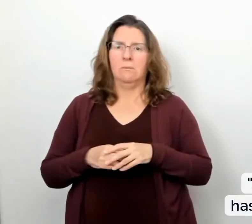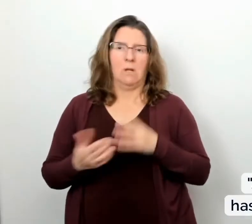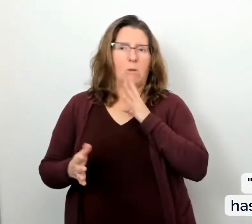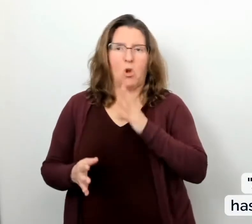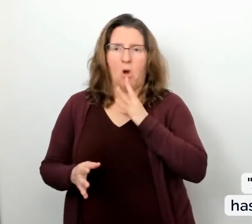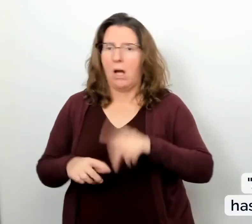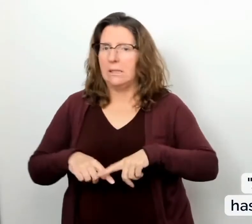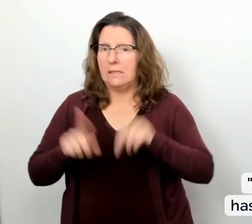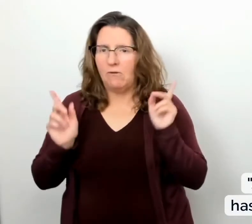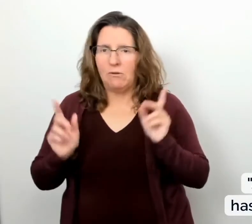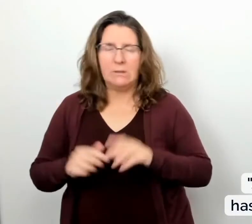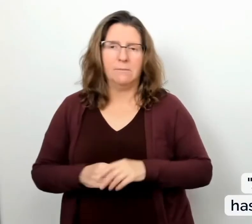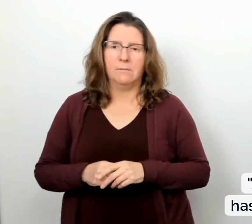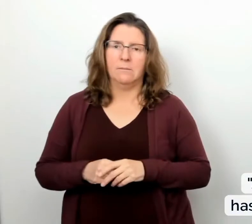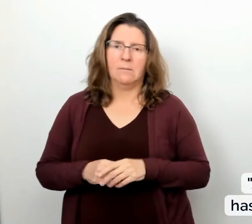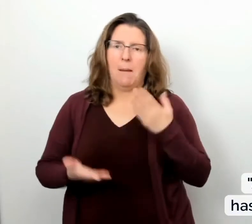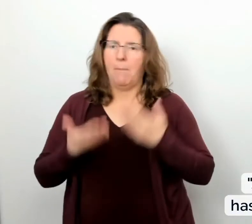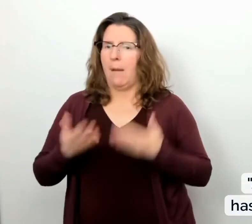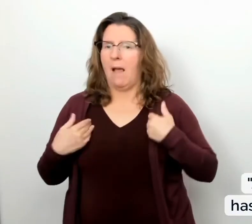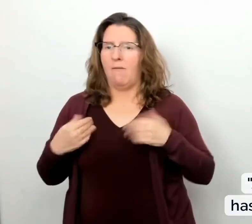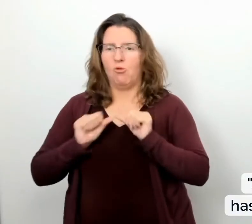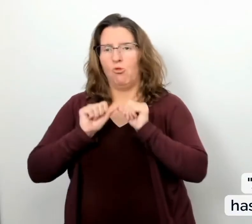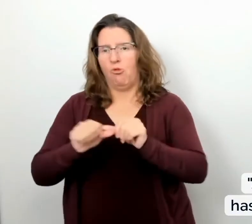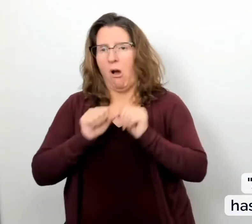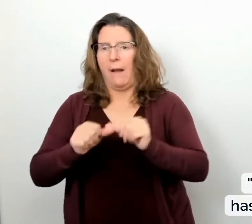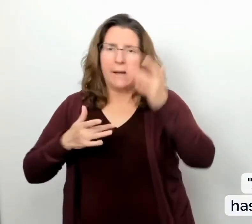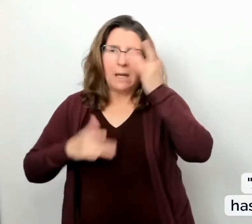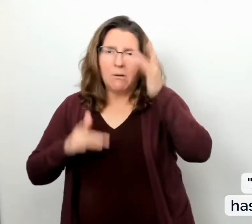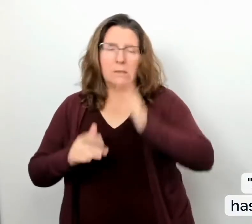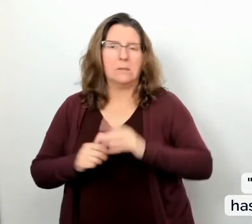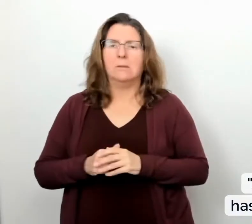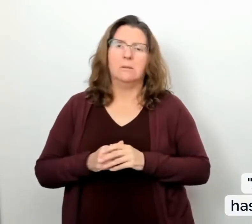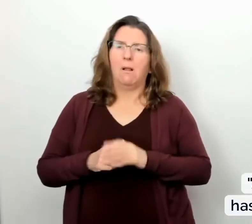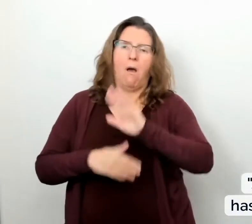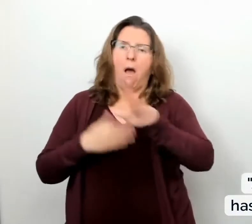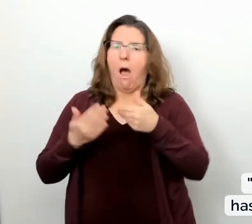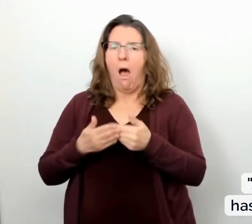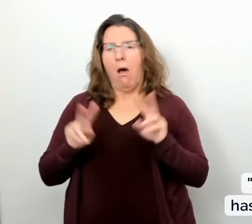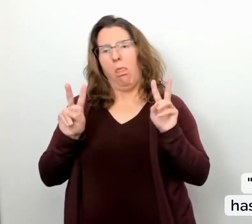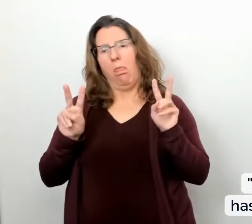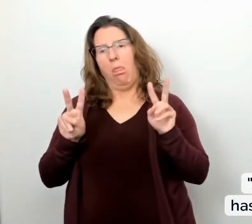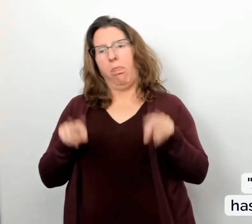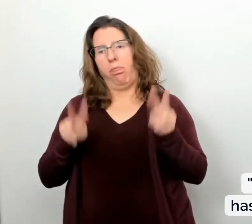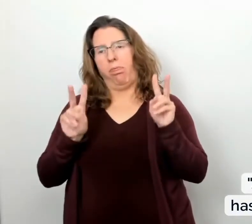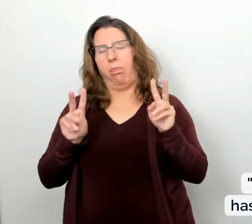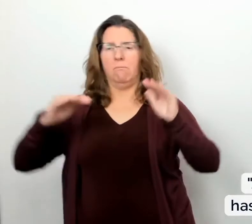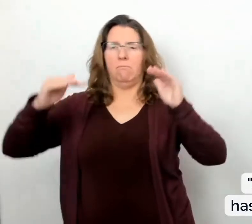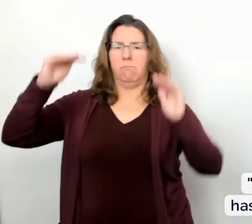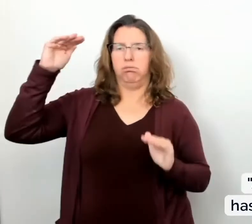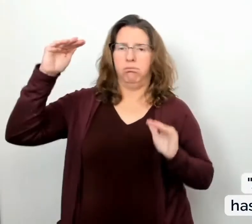or learning issues, or even different speech patterns, chronic illnesses, and so on. The tendency is to presume they